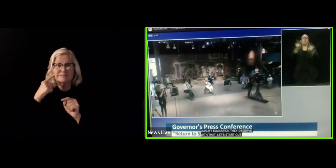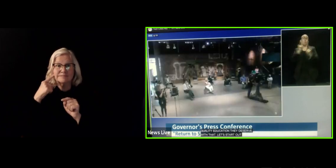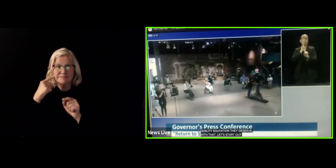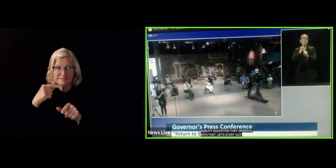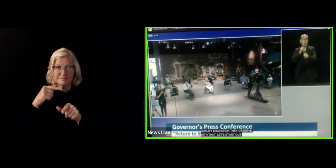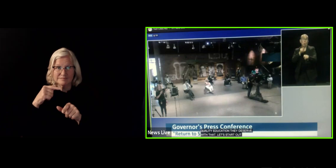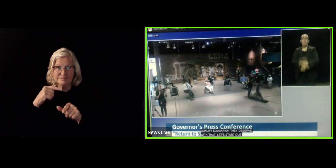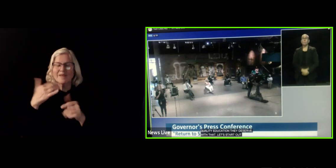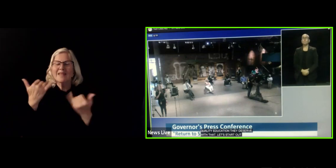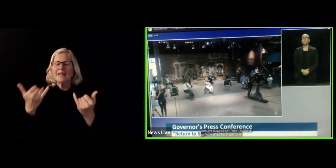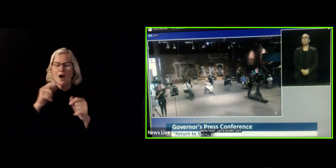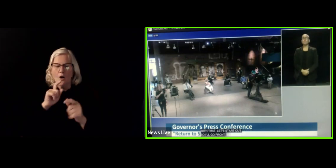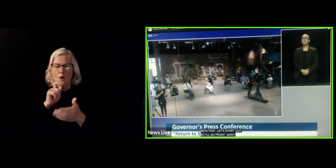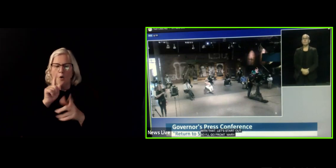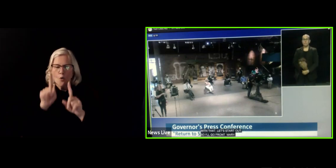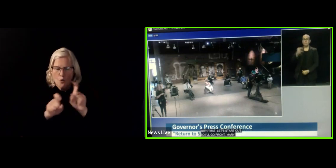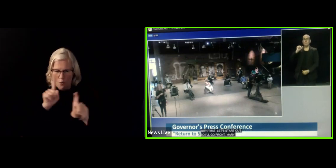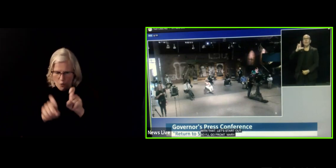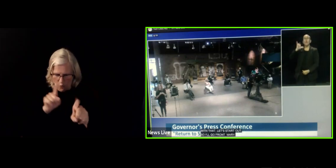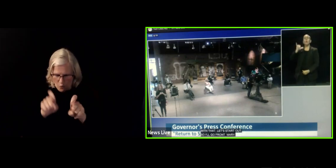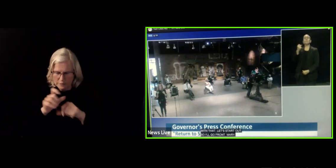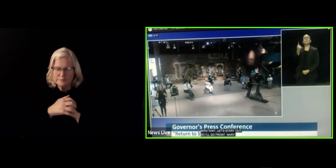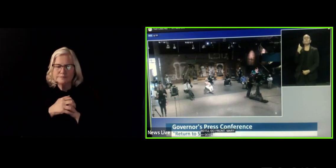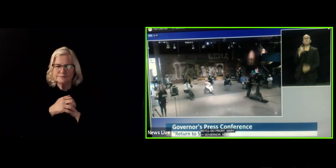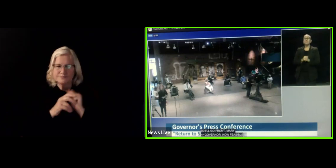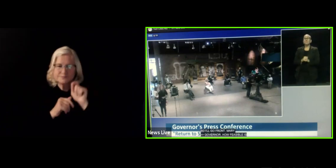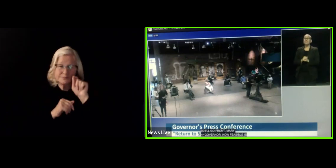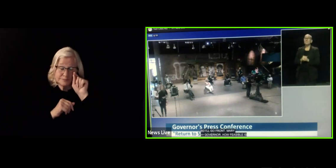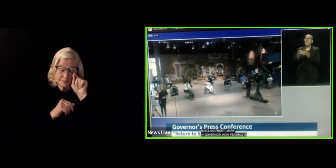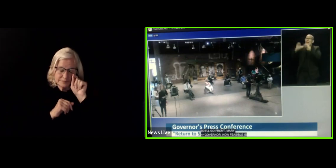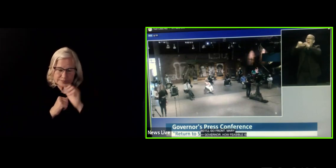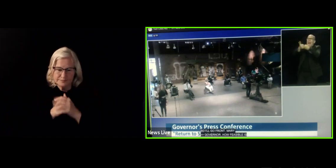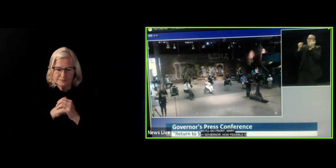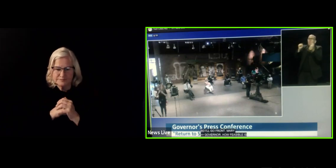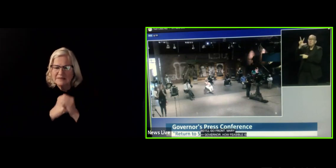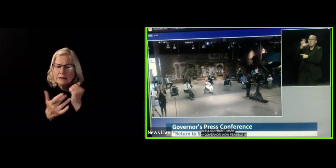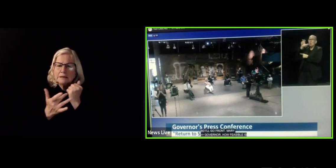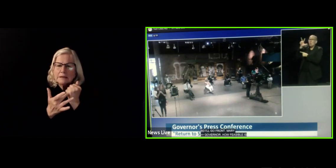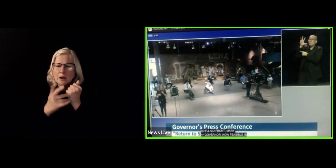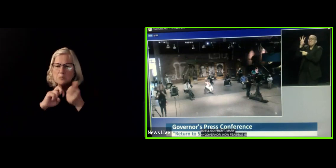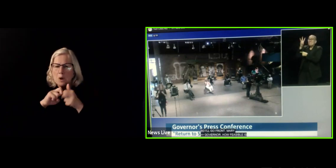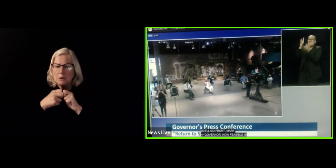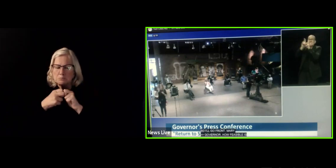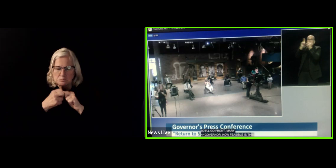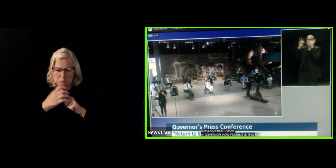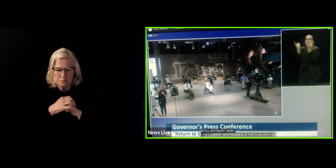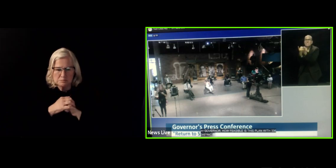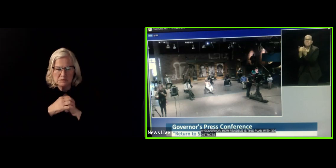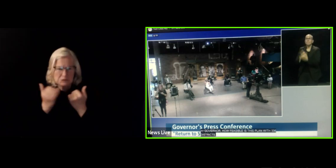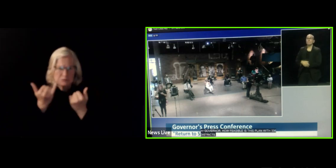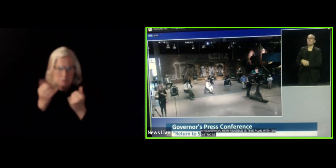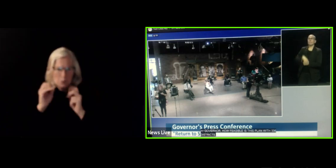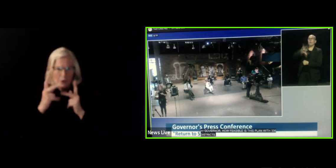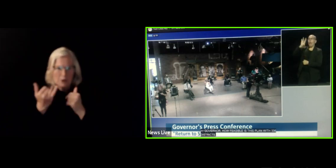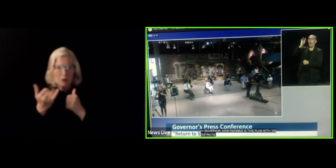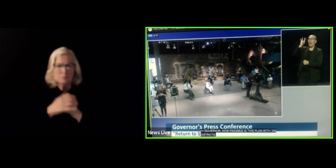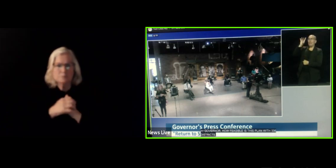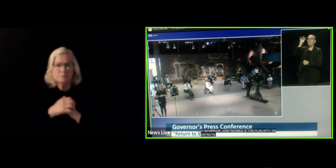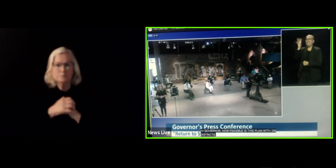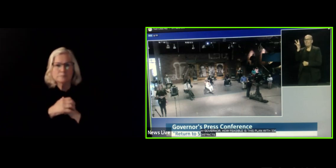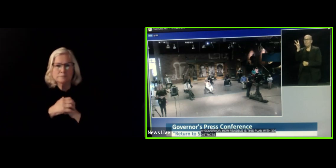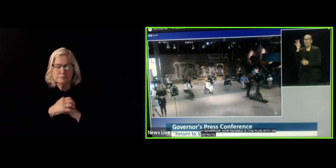How feasible is this plan with 336 districts, 87 counties, a 5-part grid? Is this